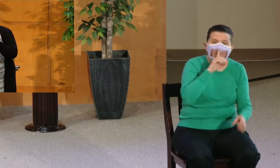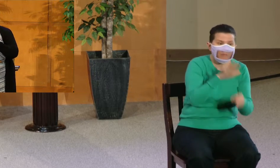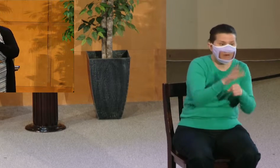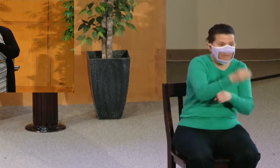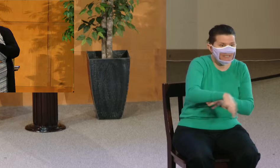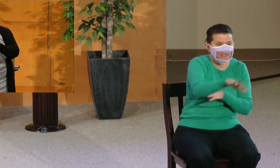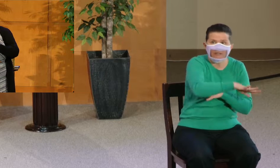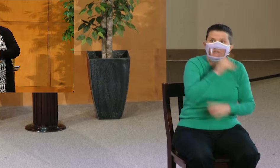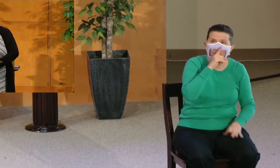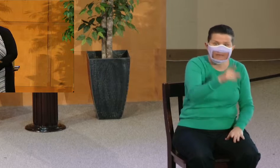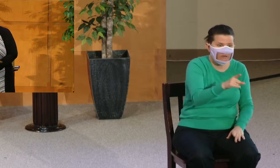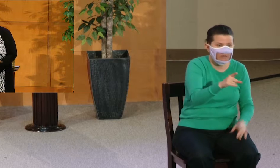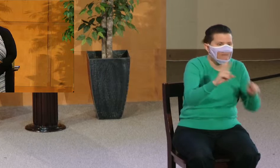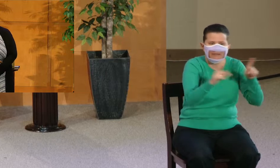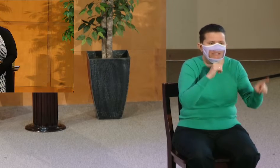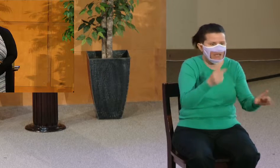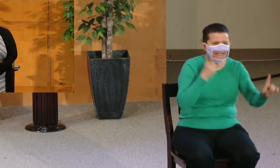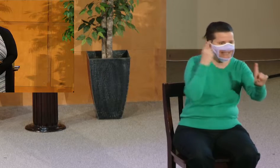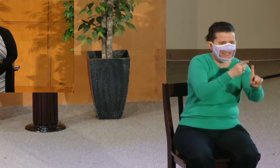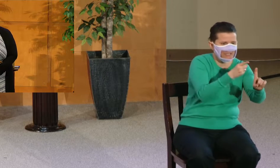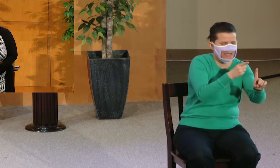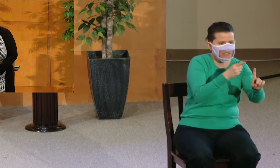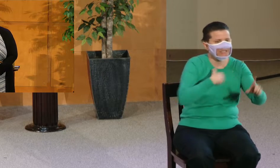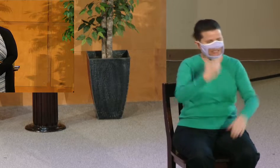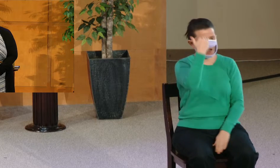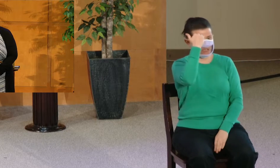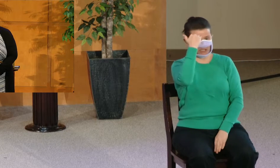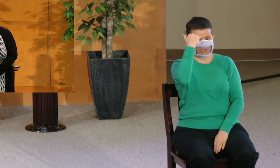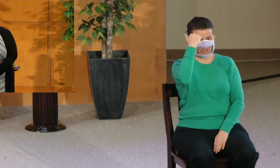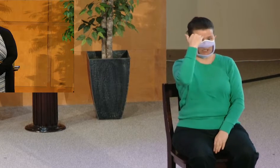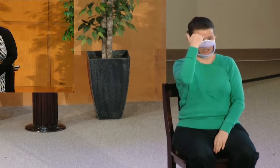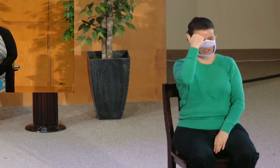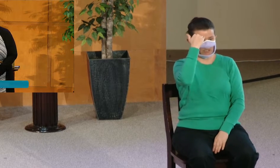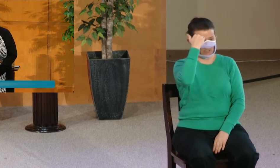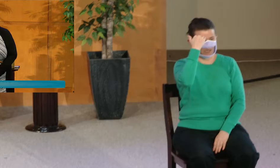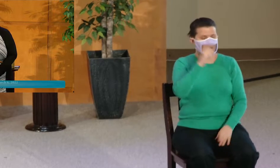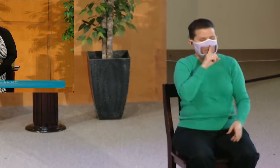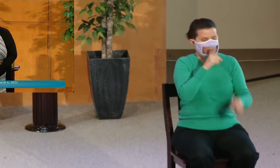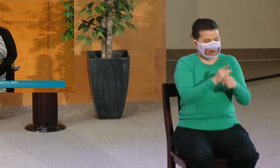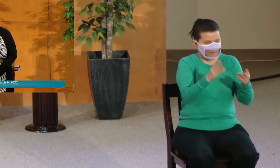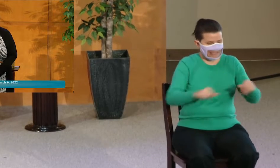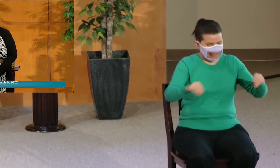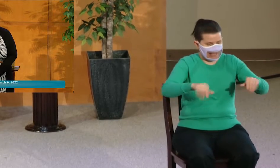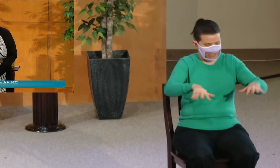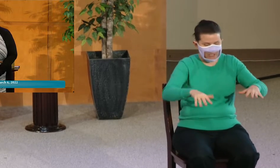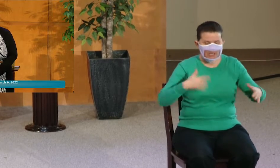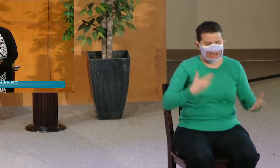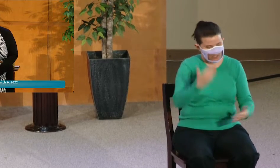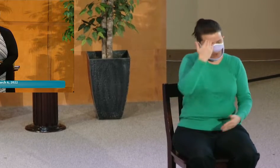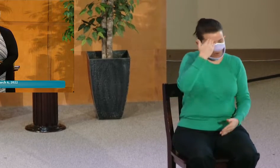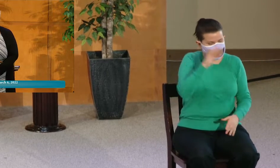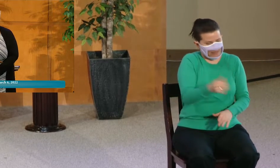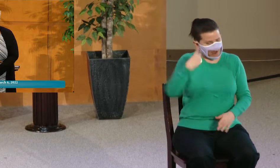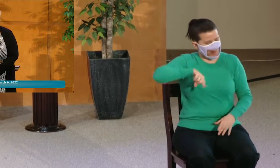It's a state of consciousness. The promised land is knowing of truth that we are all of God. The